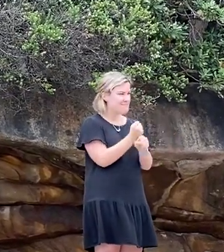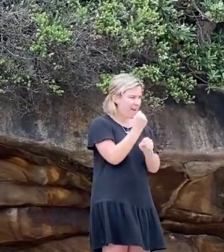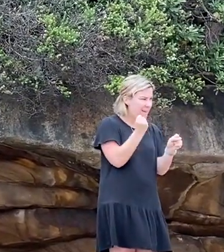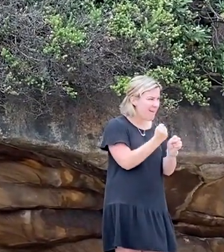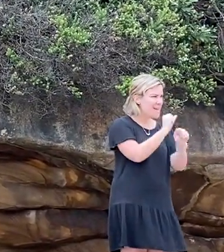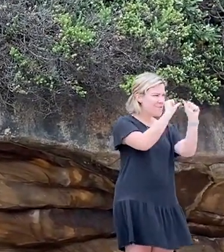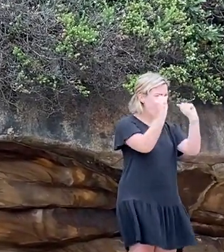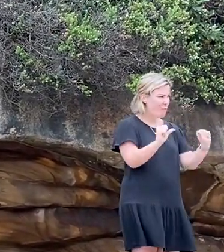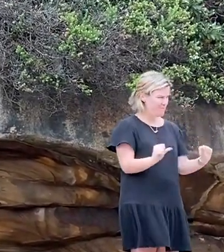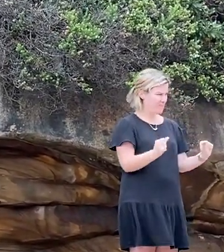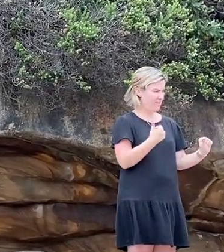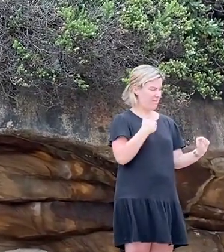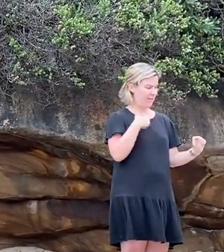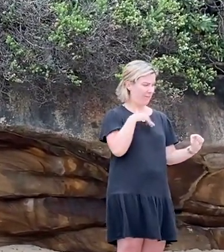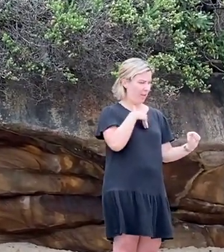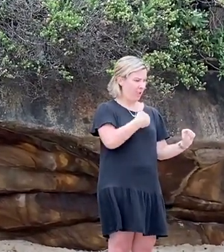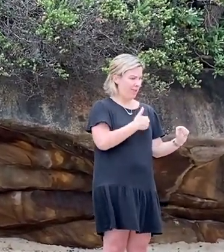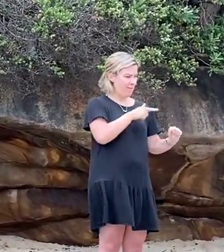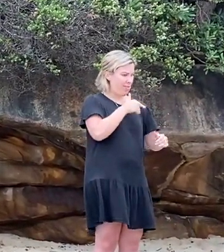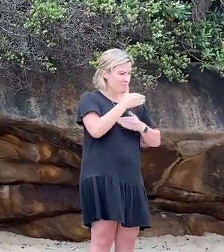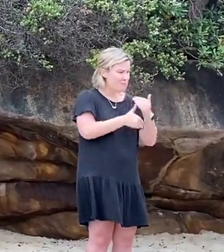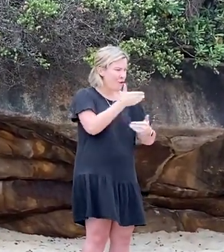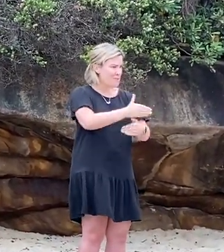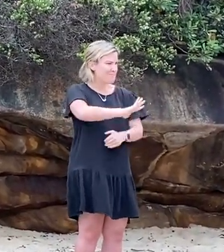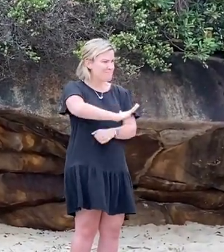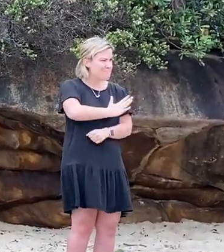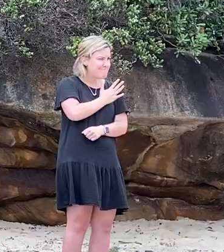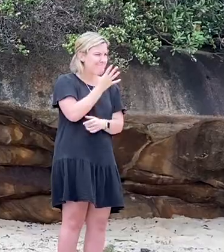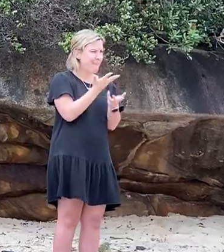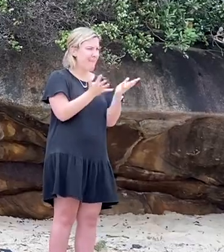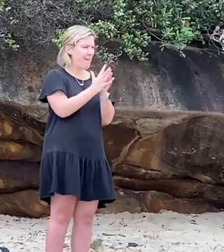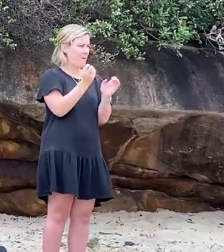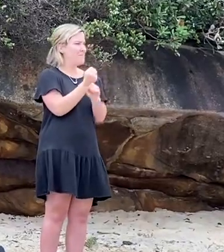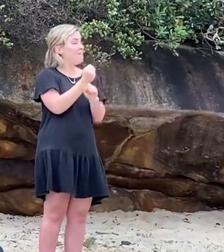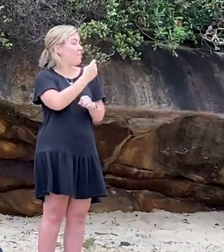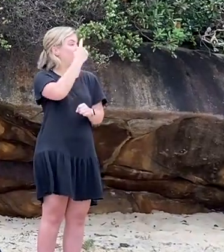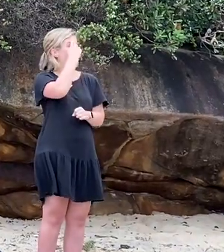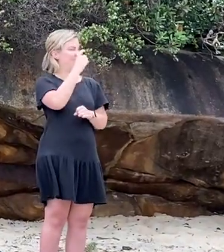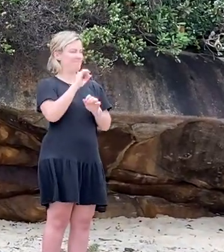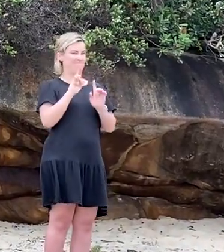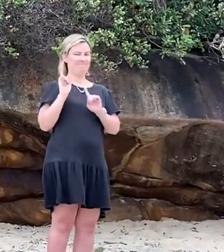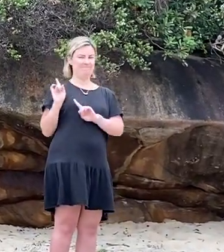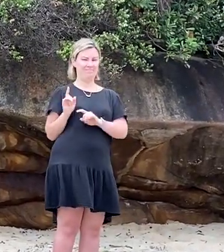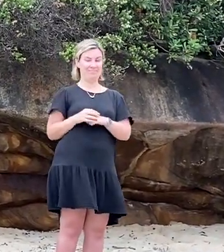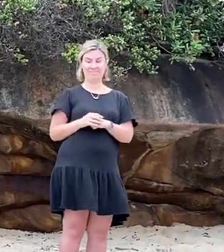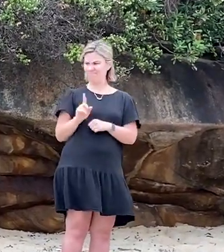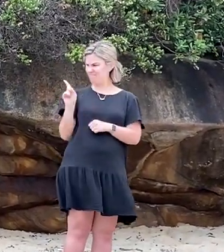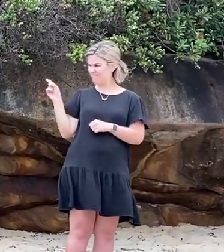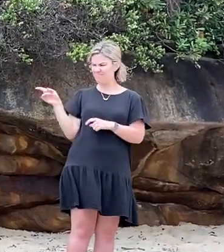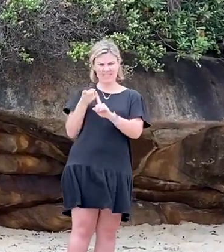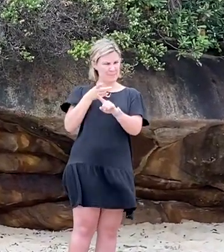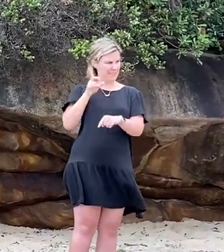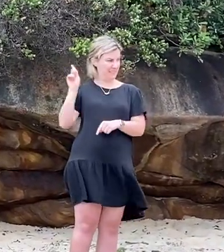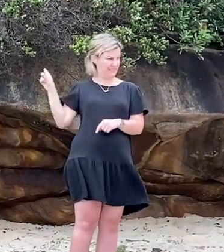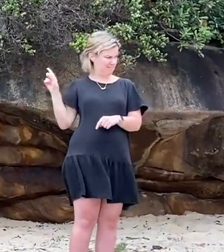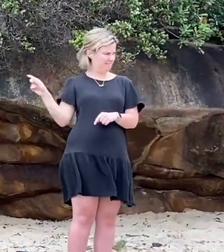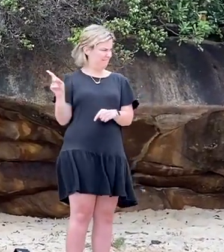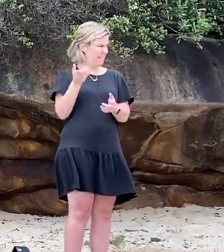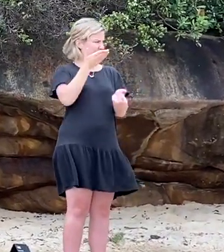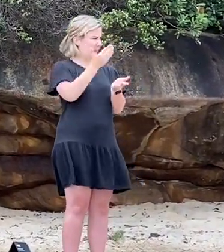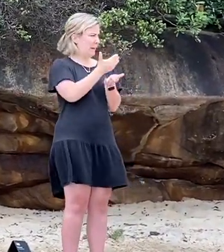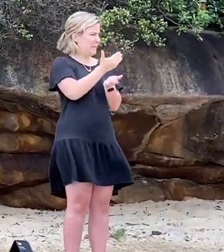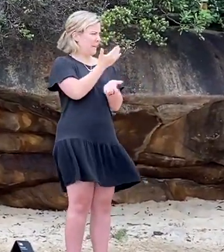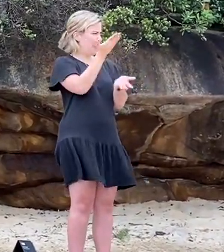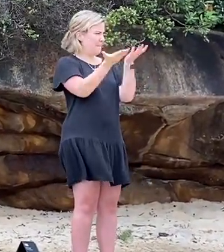in love with the process. Wonderful. And this artwork specifically, keeping the balance. Can you tell me more about this one?